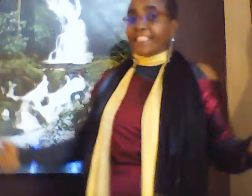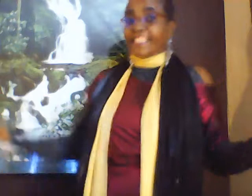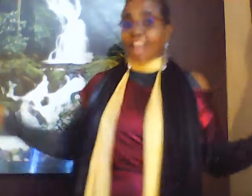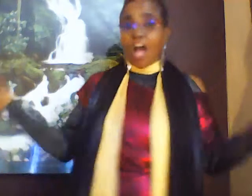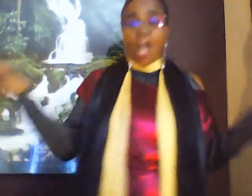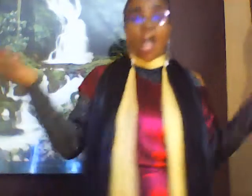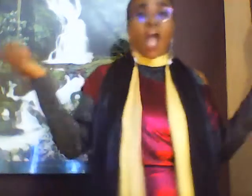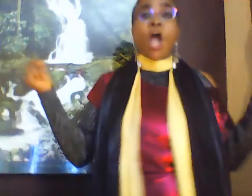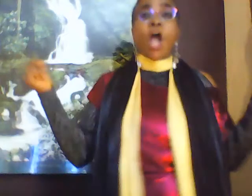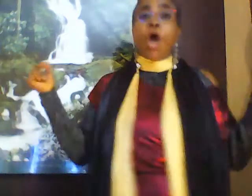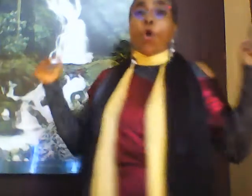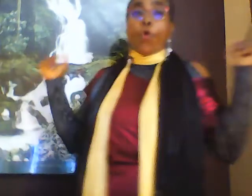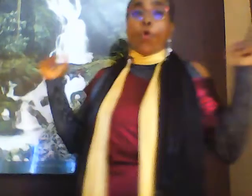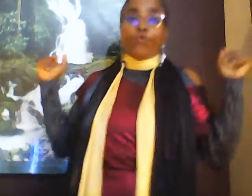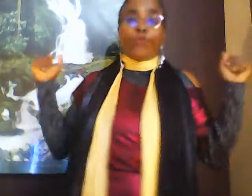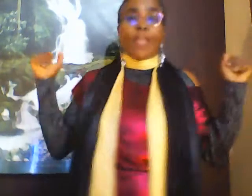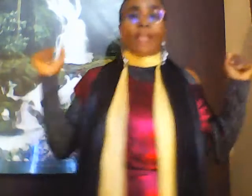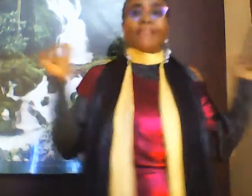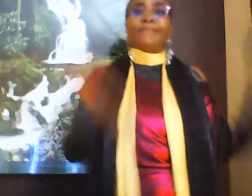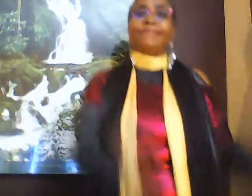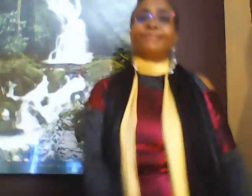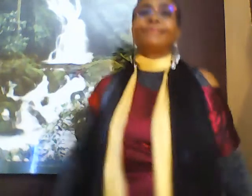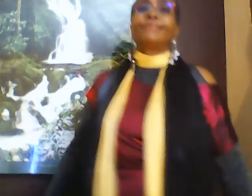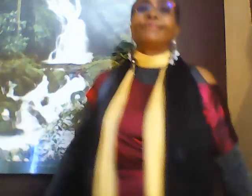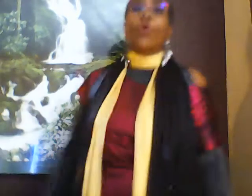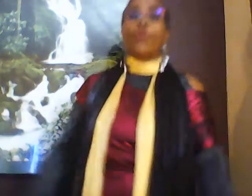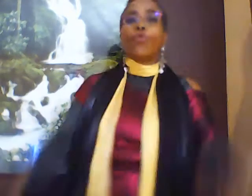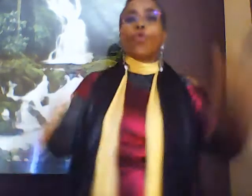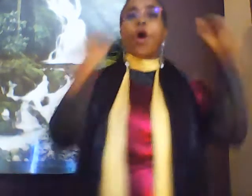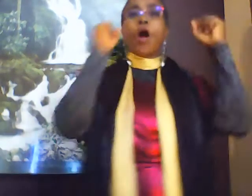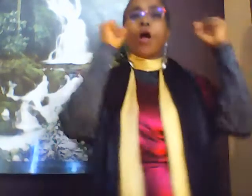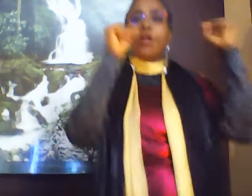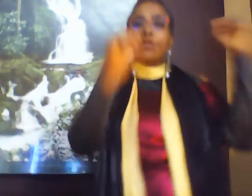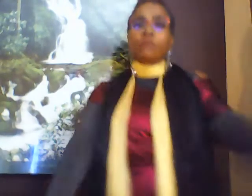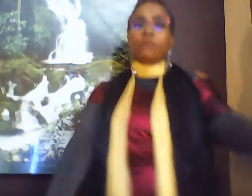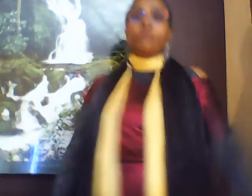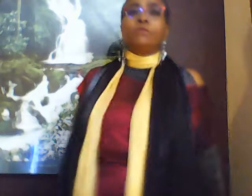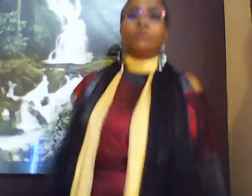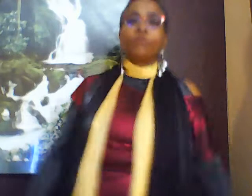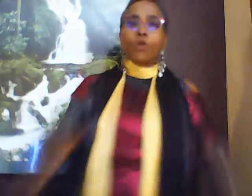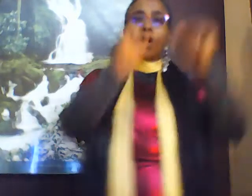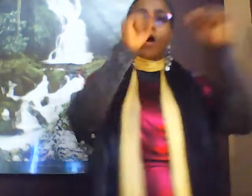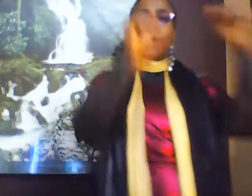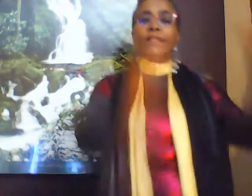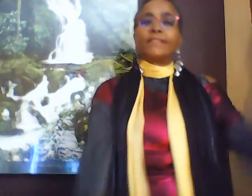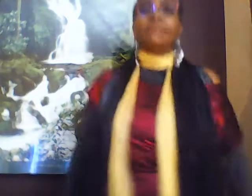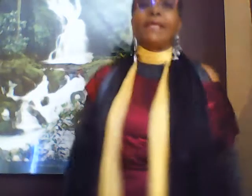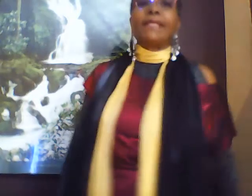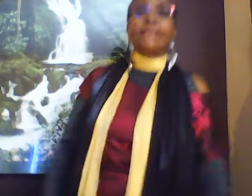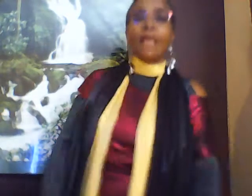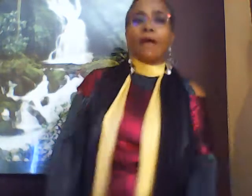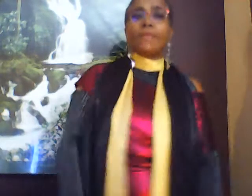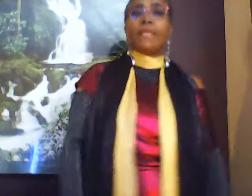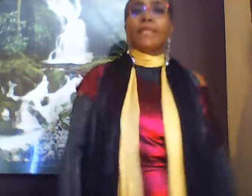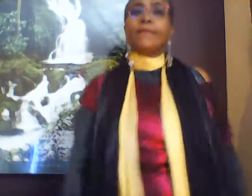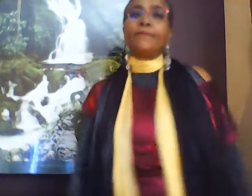san ouve. Un wall. Tou close mes amis.